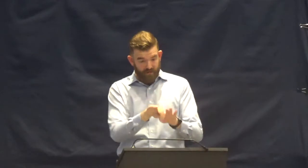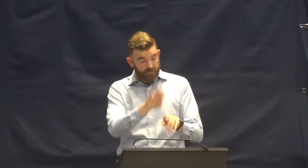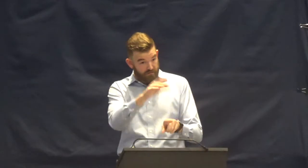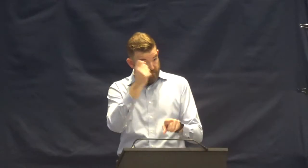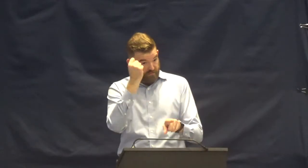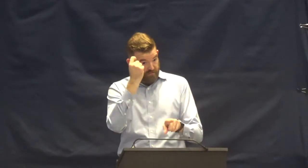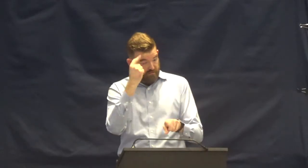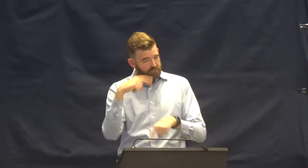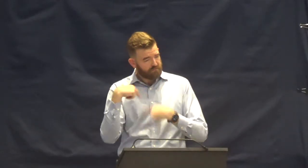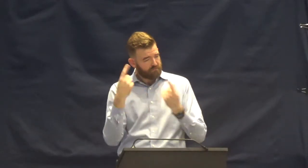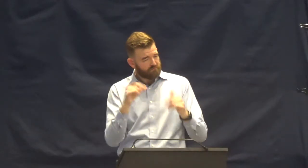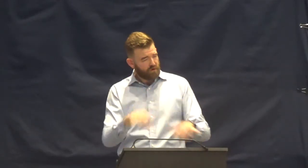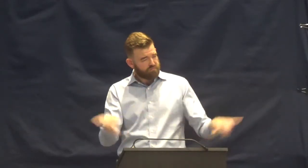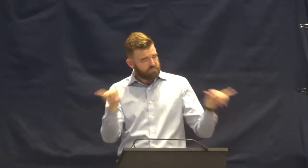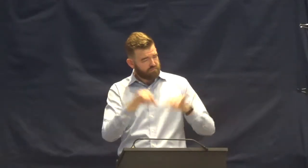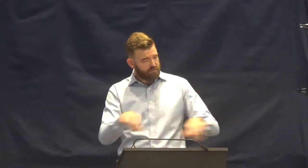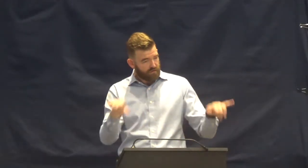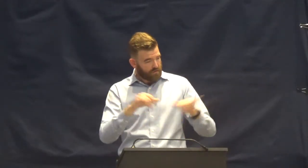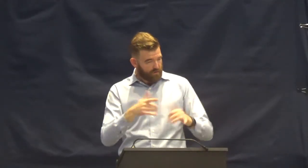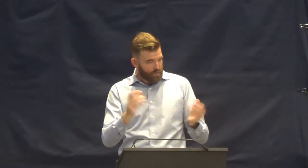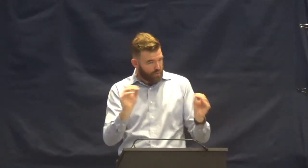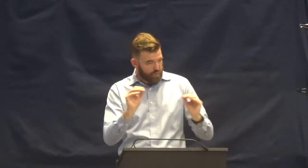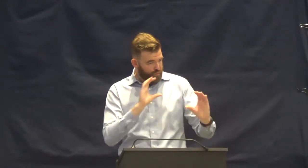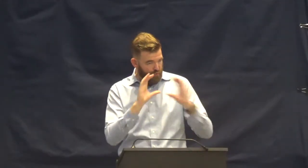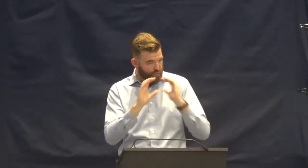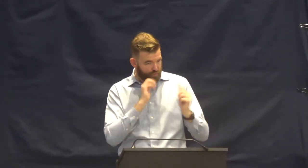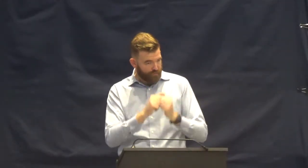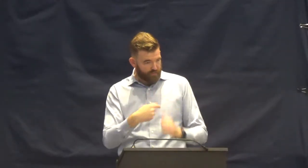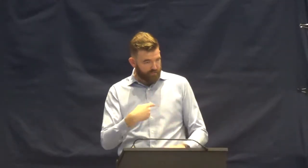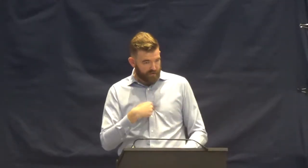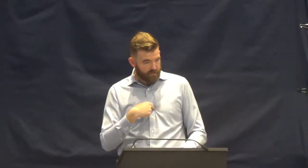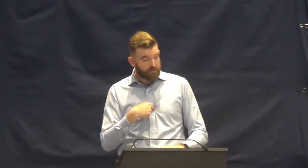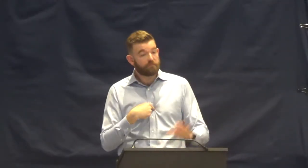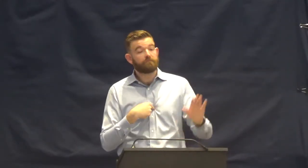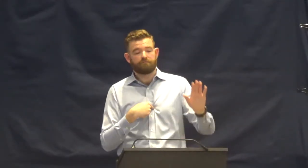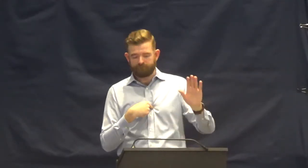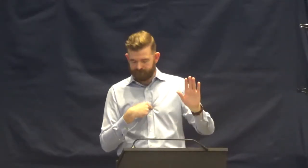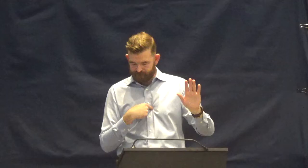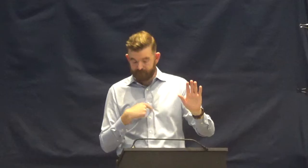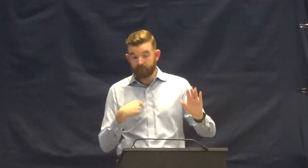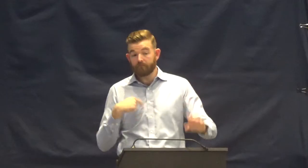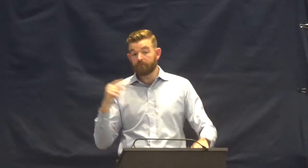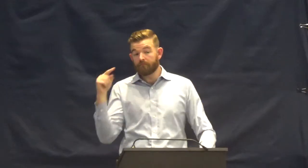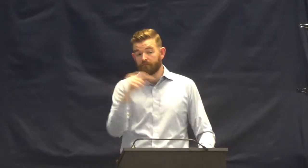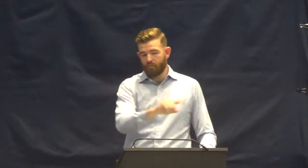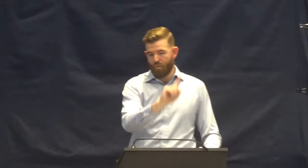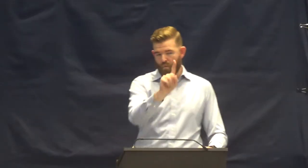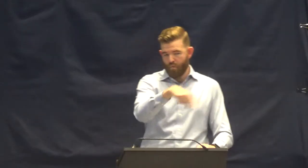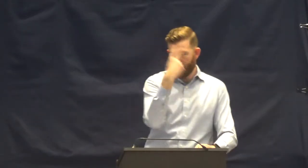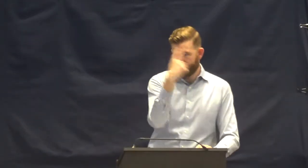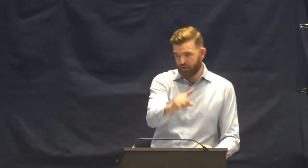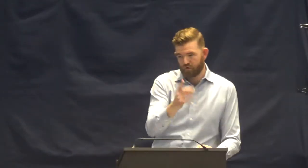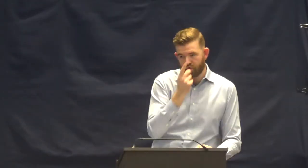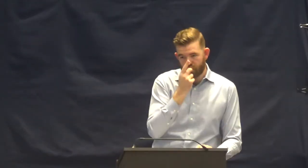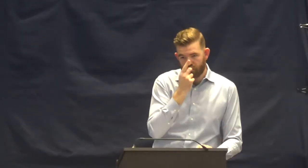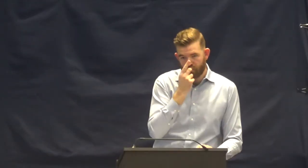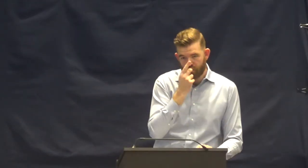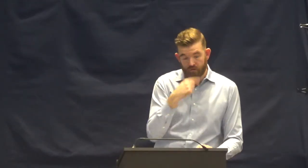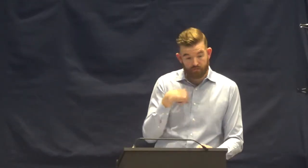know, I'm going to come to the family gathering for sure, but I've not had any communication all along.